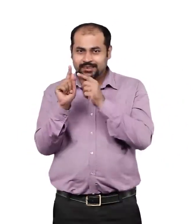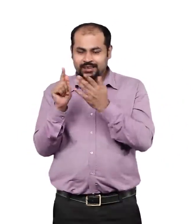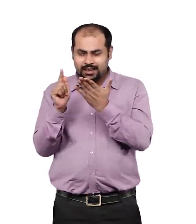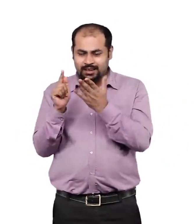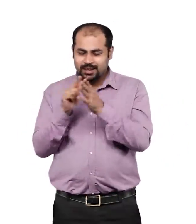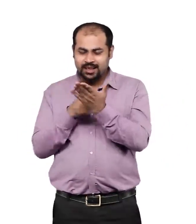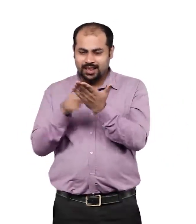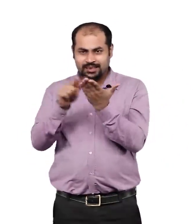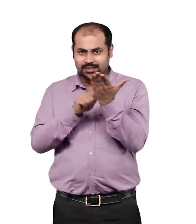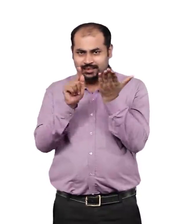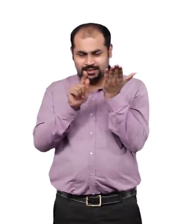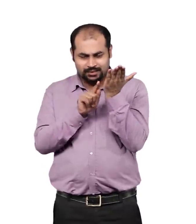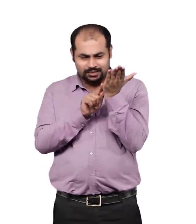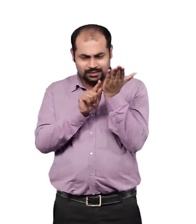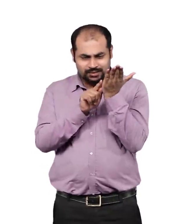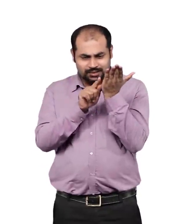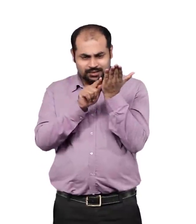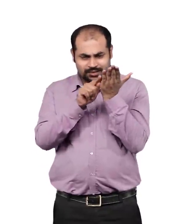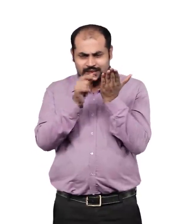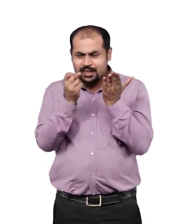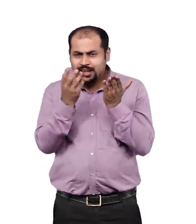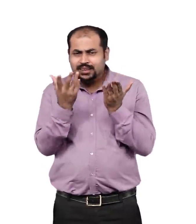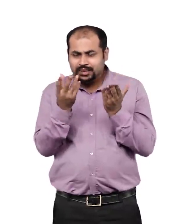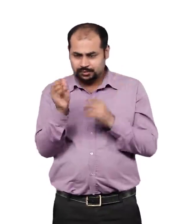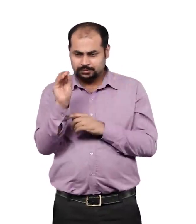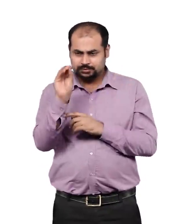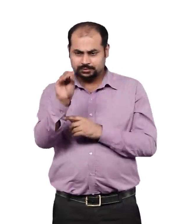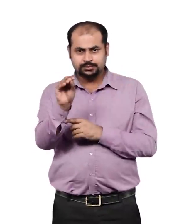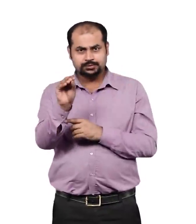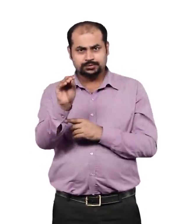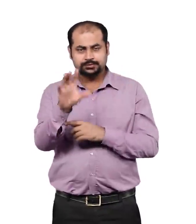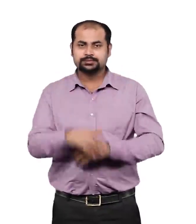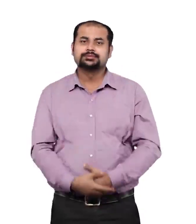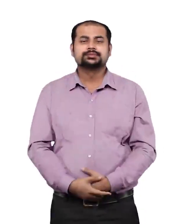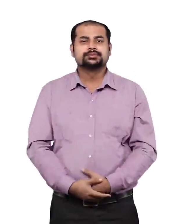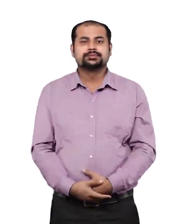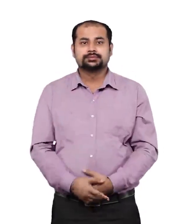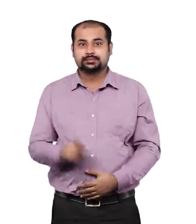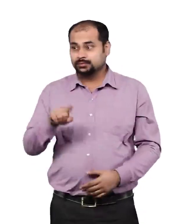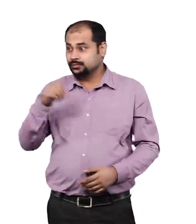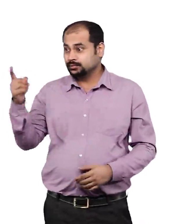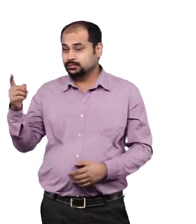dash, matchsticks. Column 3, my result, dash, matchsticks.